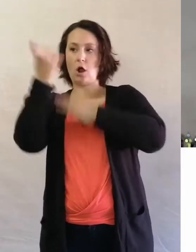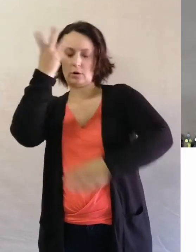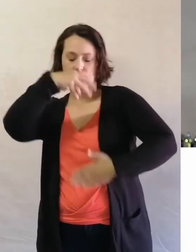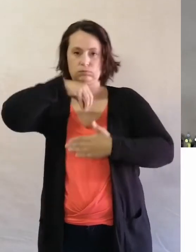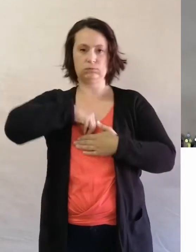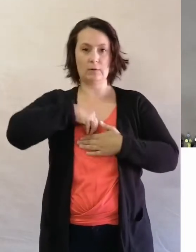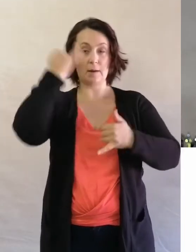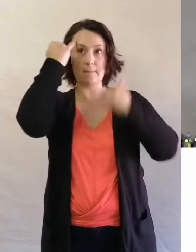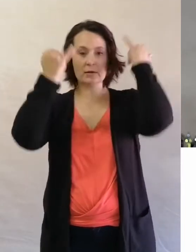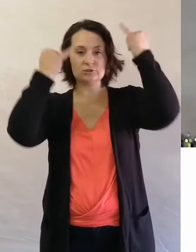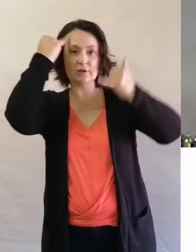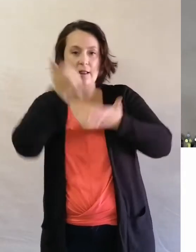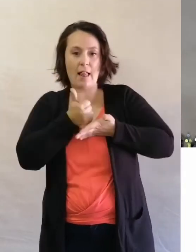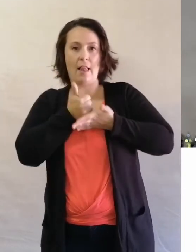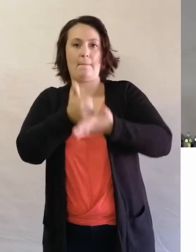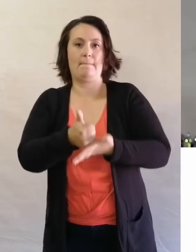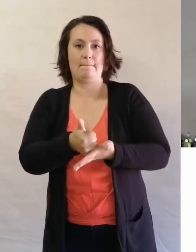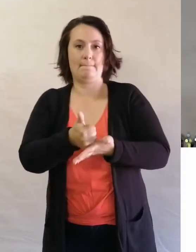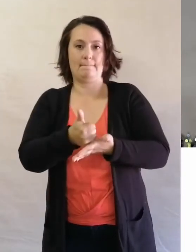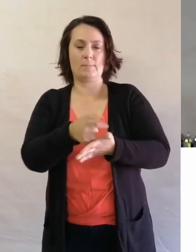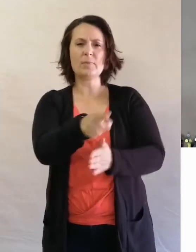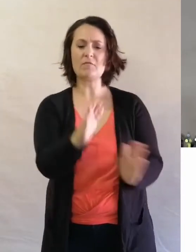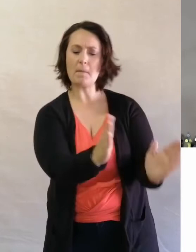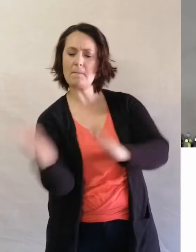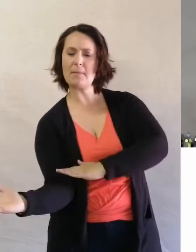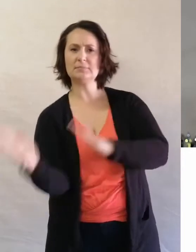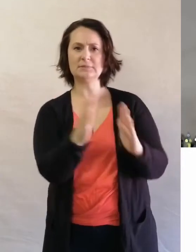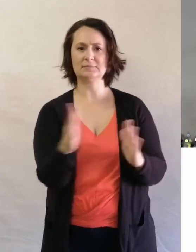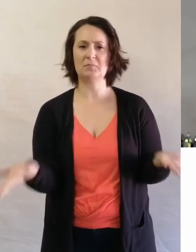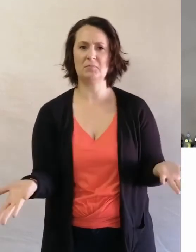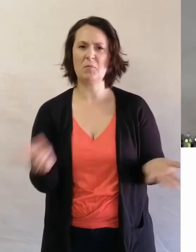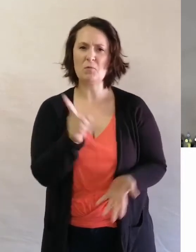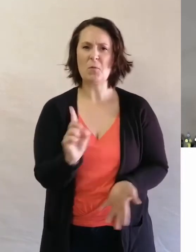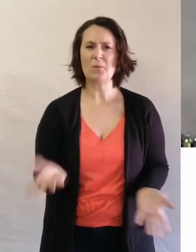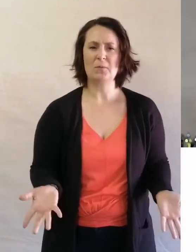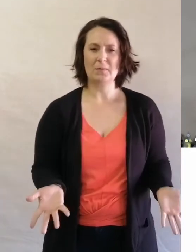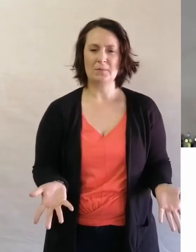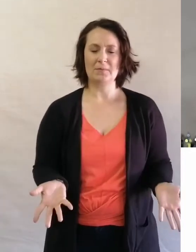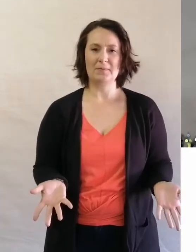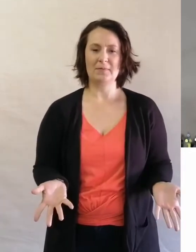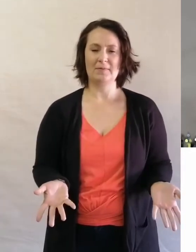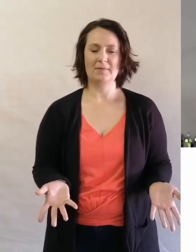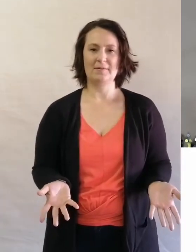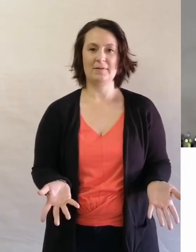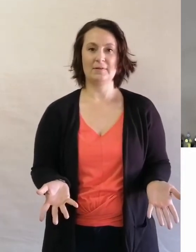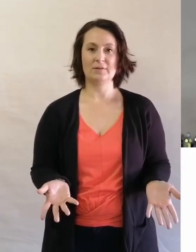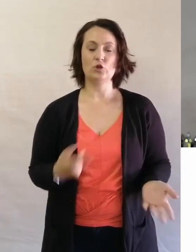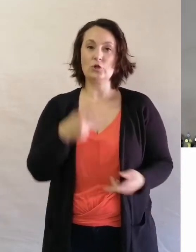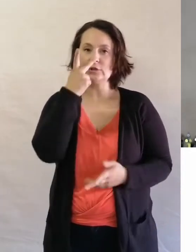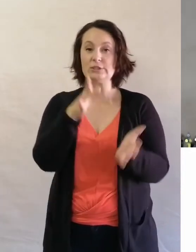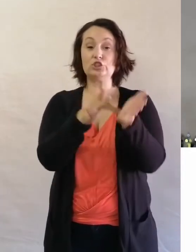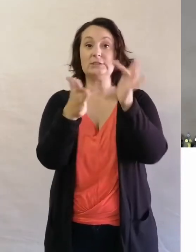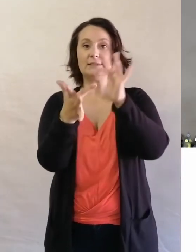our imagination. You know how he helps our imagination? With things like baptism. Why do you think he's given us baptism? Well, you can't see